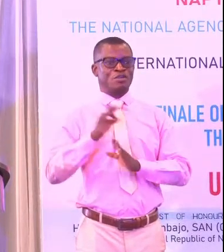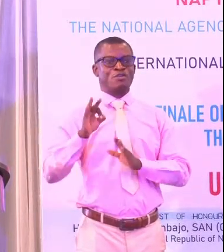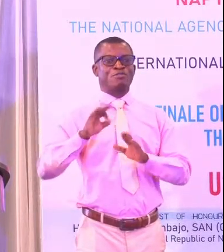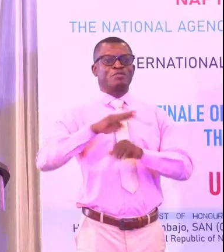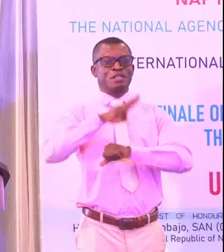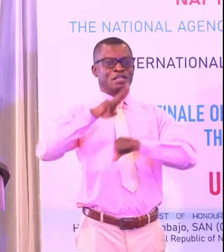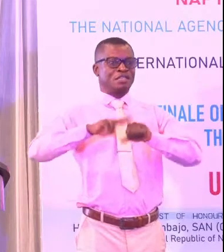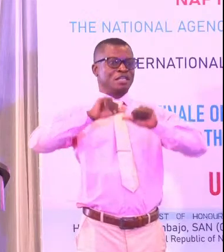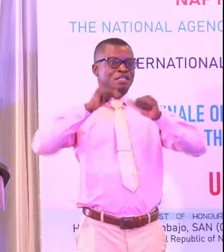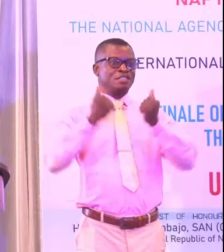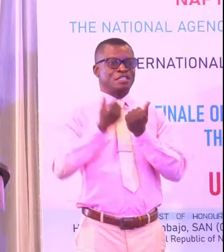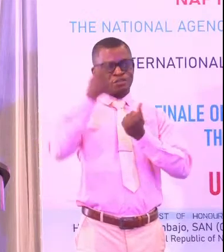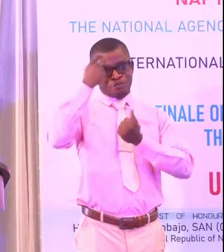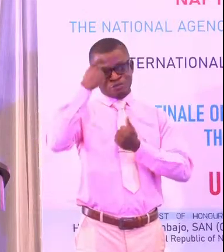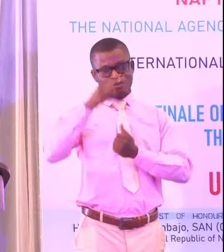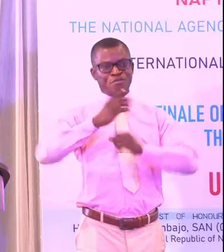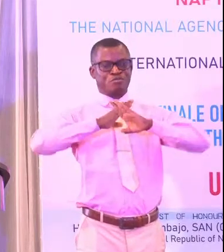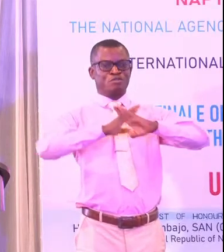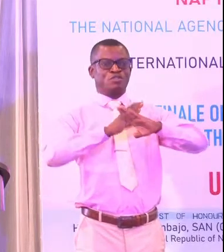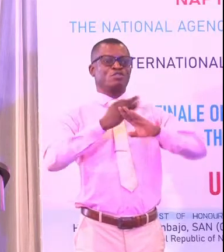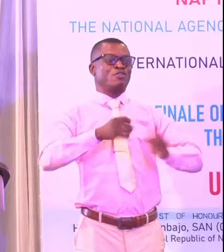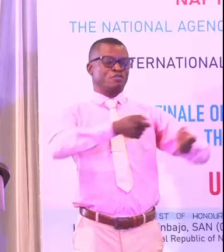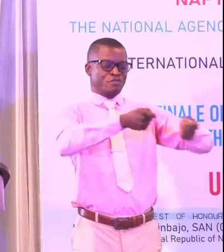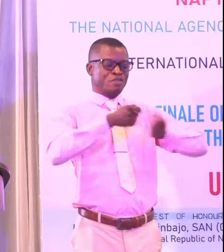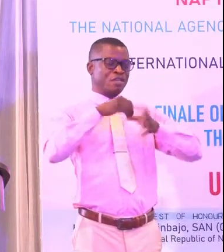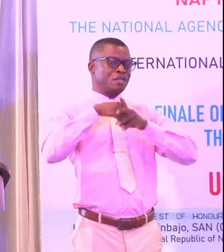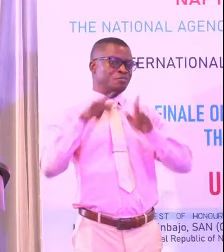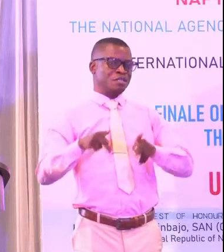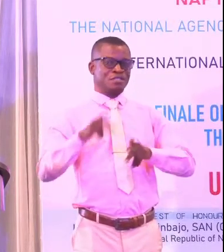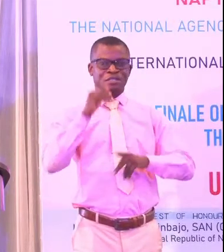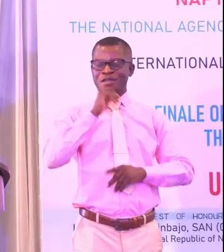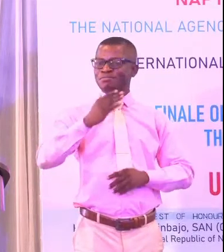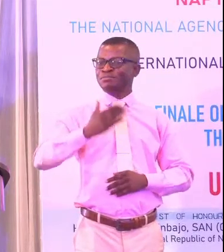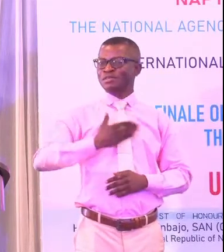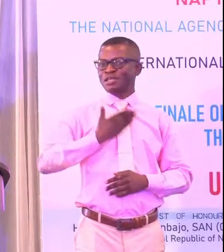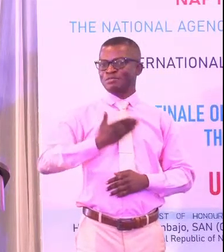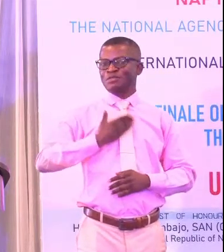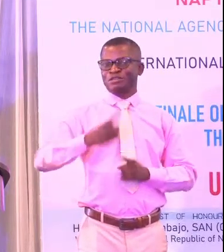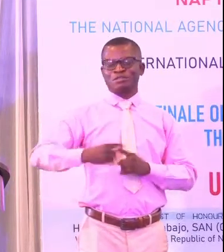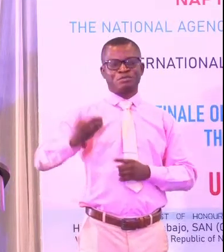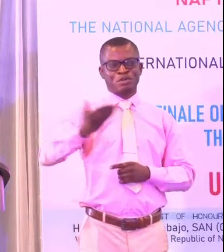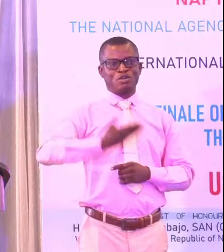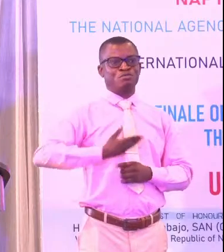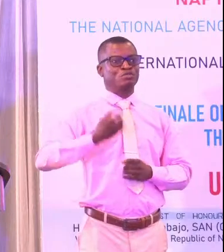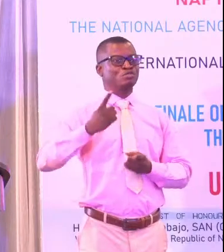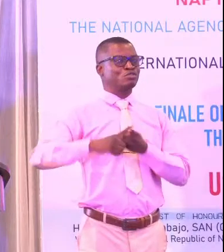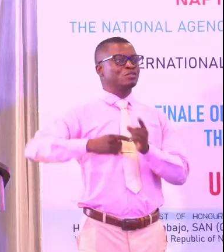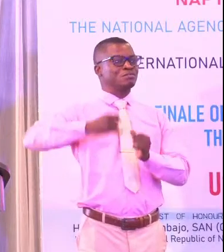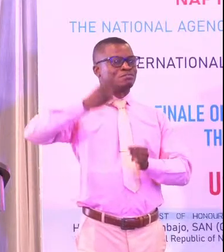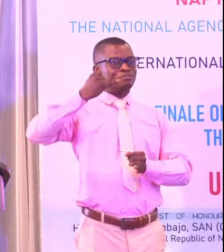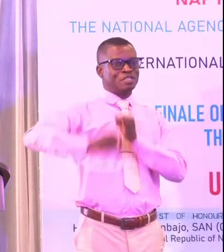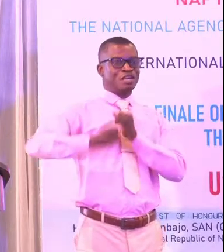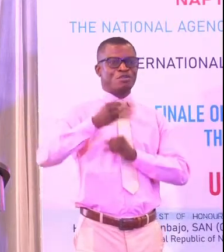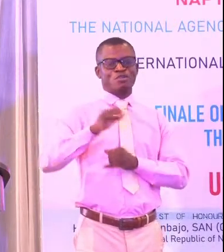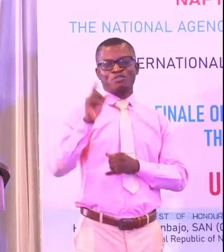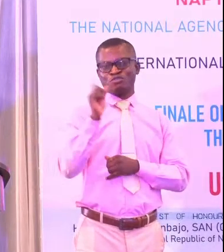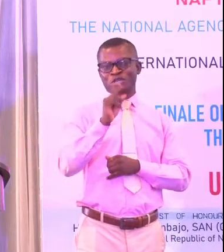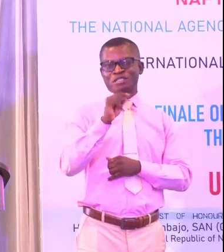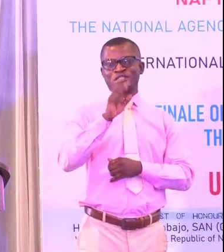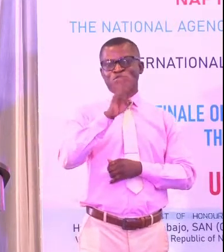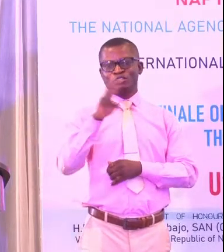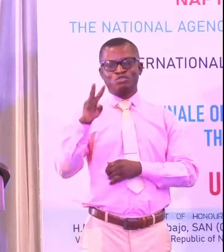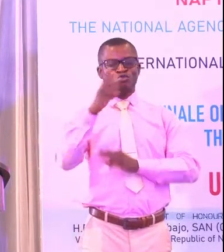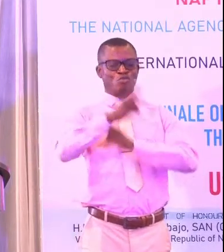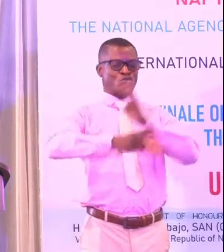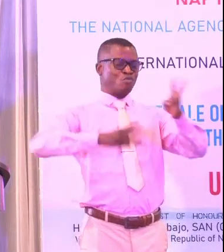the Prohibition of Trafficking in Persons, I'm delighted to welcome you all to the grand finale of the 2022 World Day